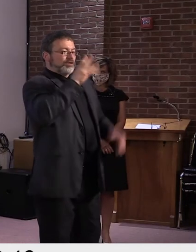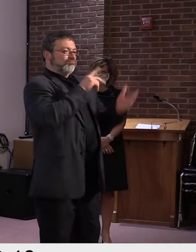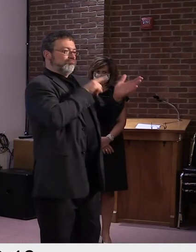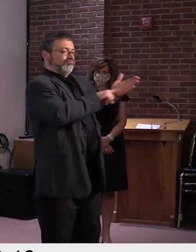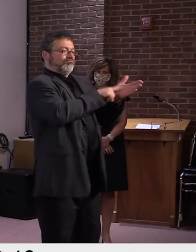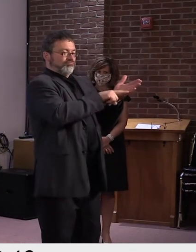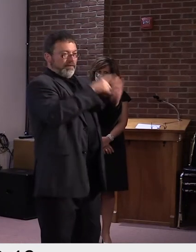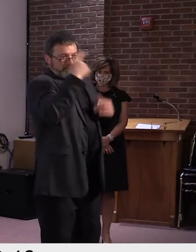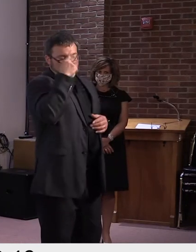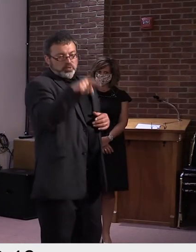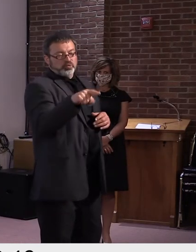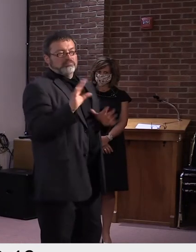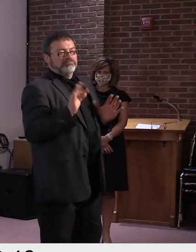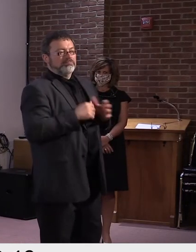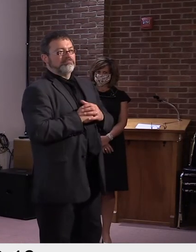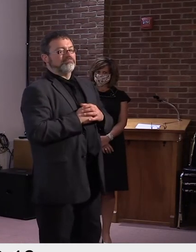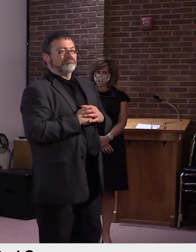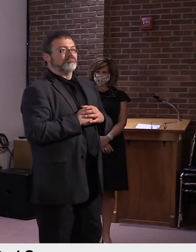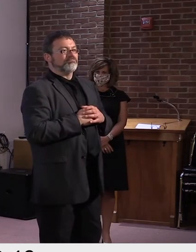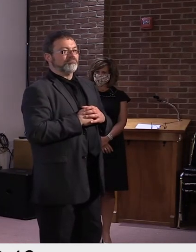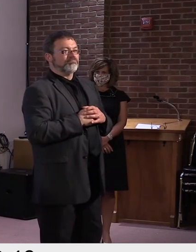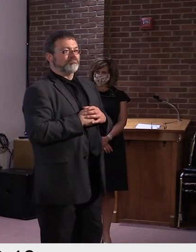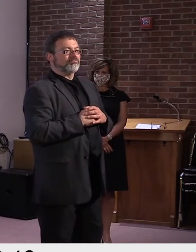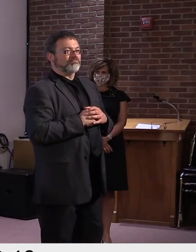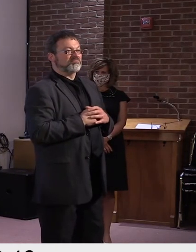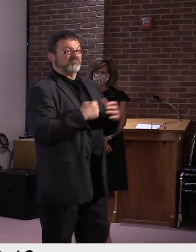Yeah, I just happened to get a directive here,